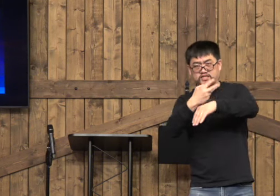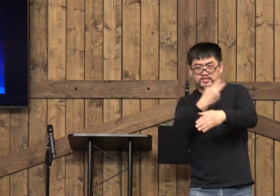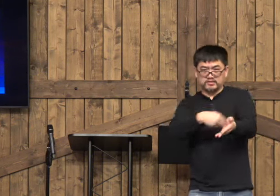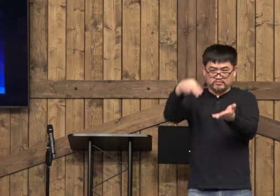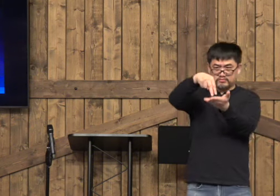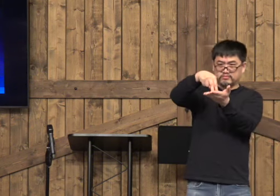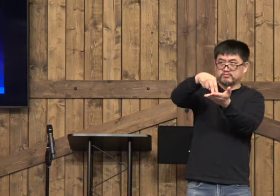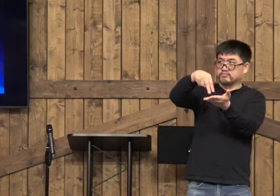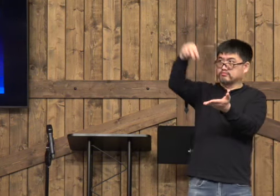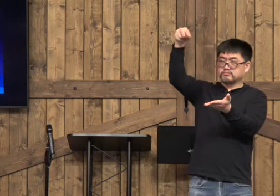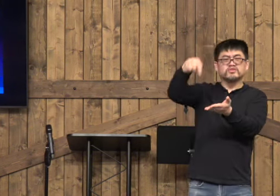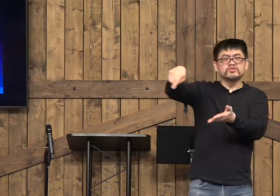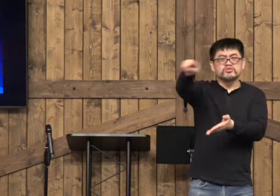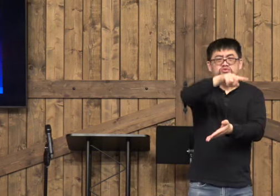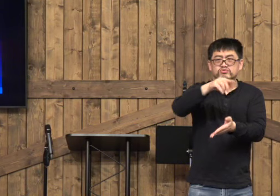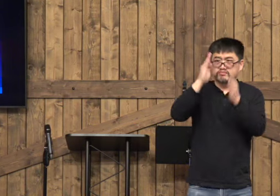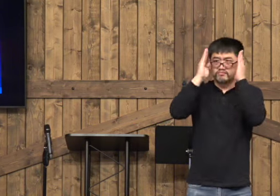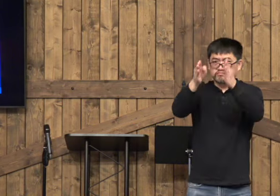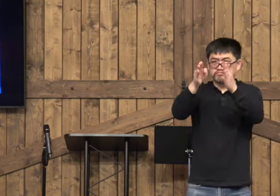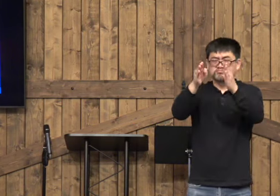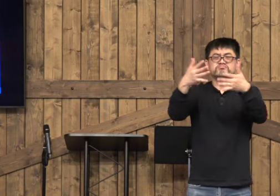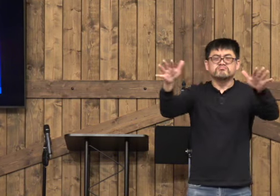He wanted to focus on his life for burial and resurrection.